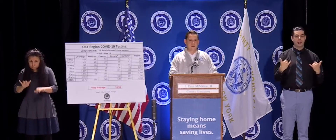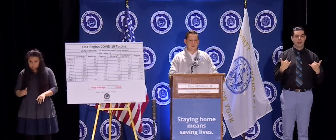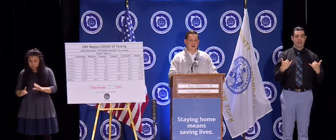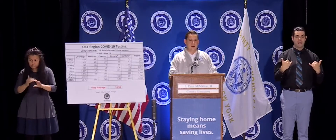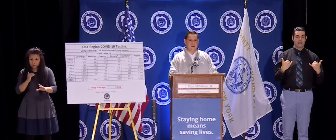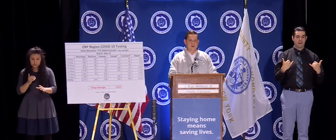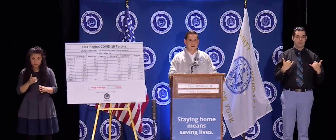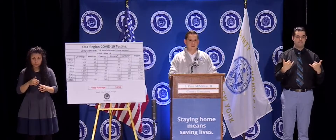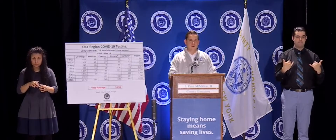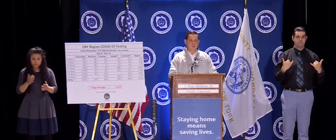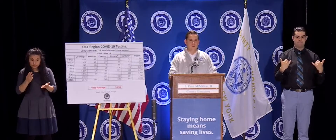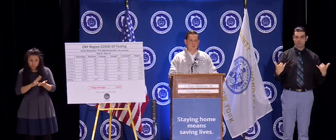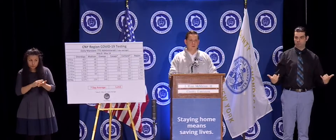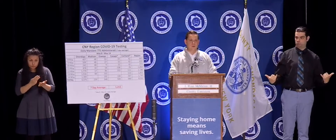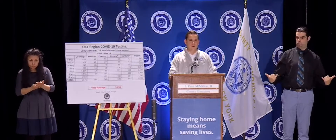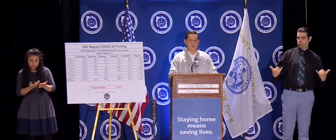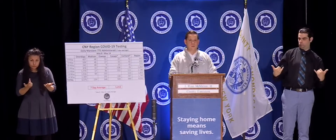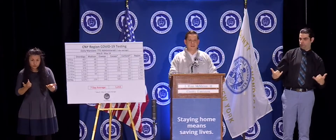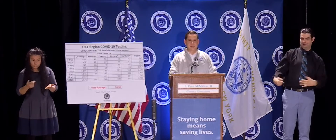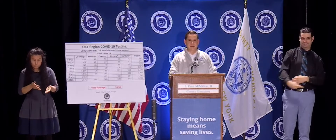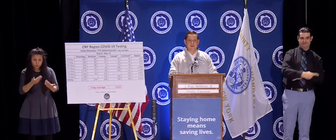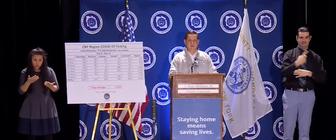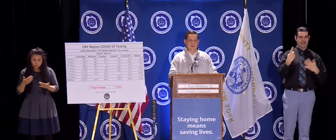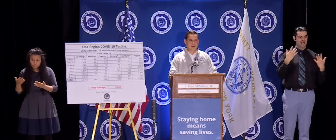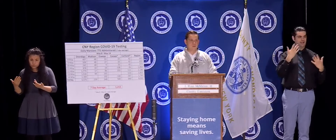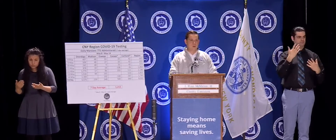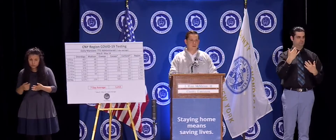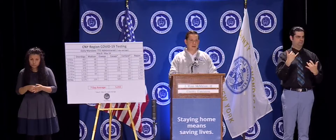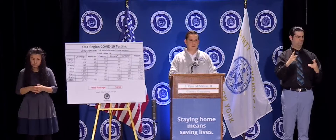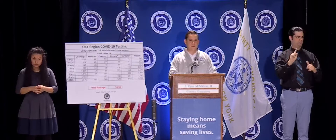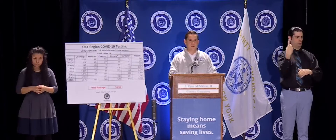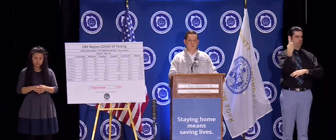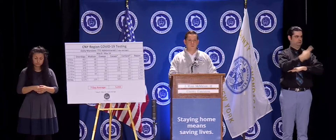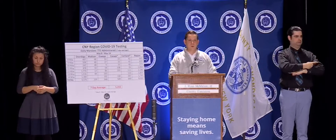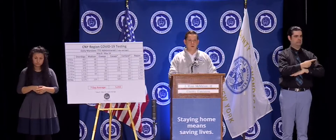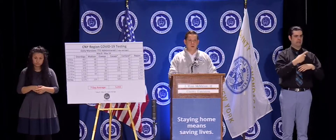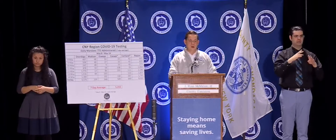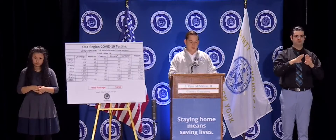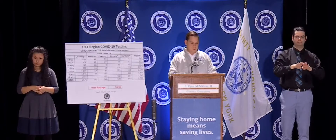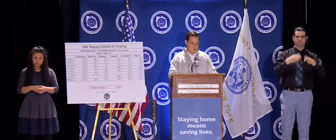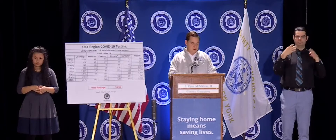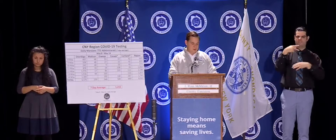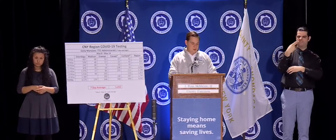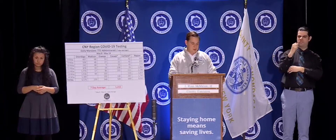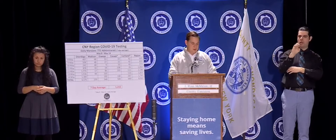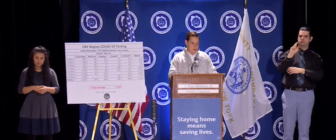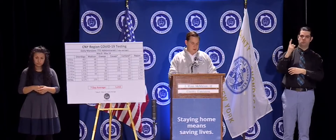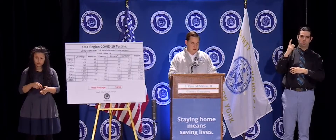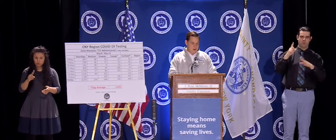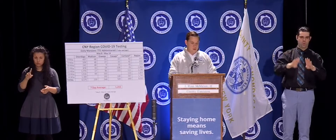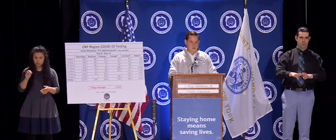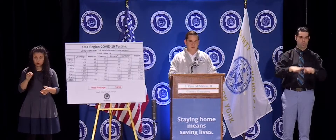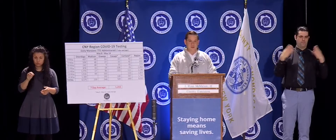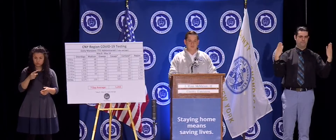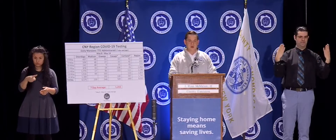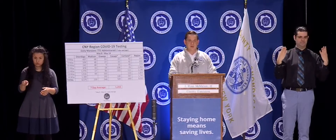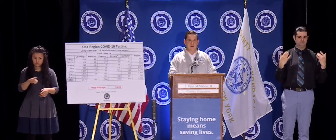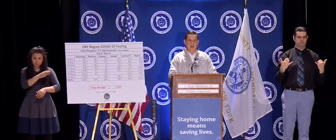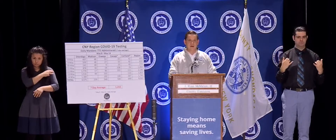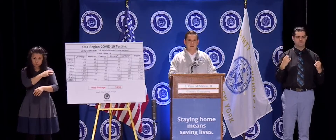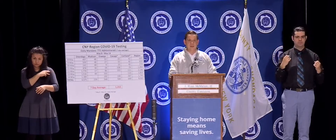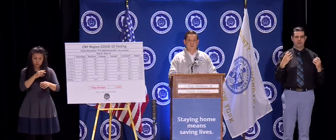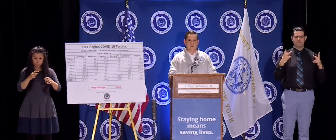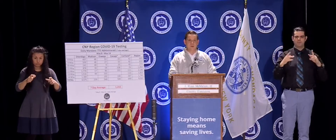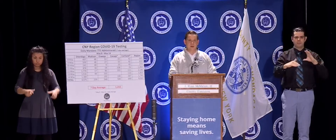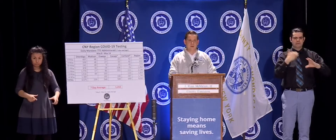gatherings. The rule has been 10. You can't have more than 10 people. Certainly, there's risk involved